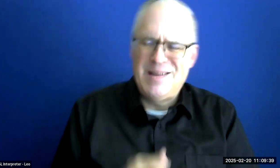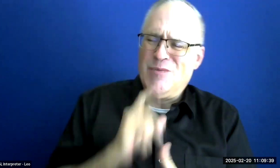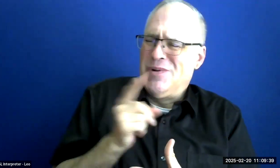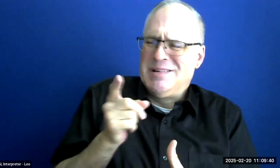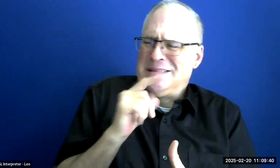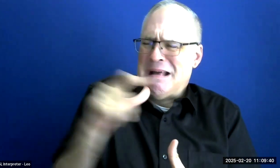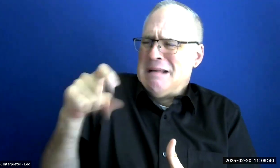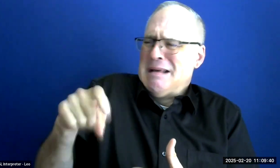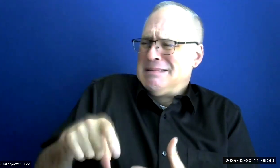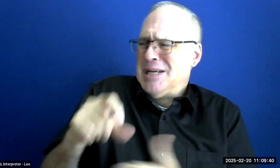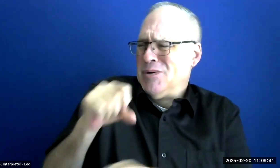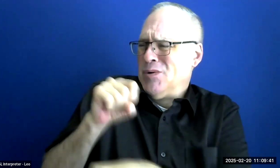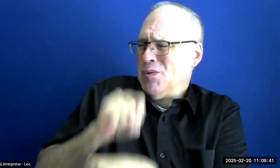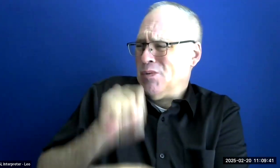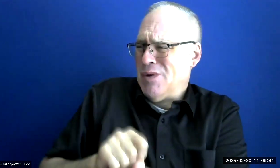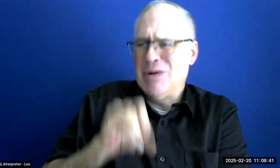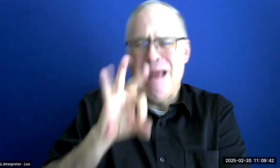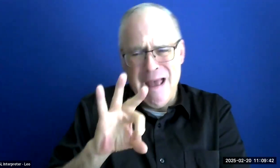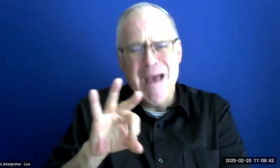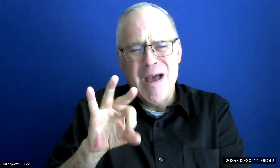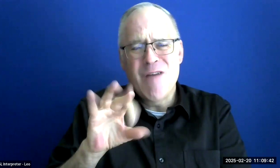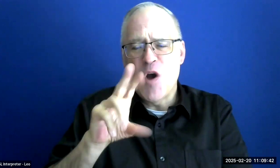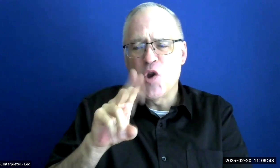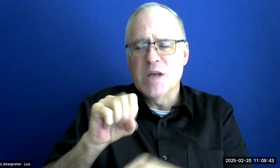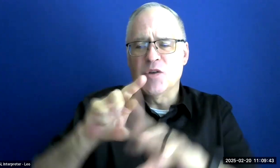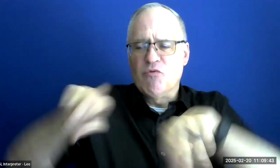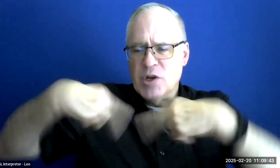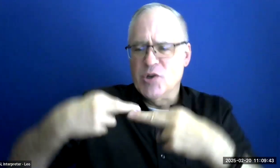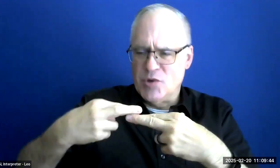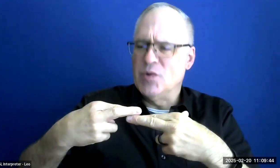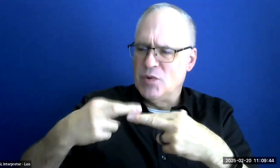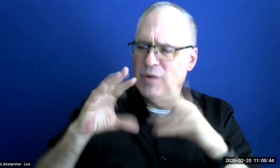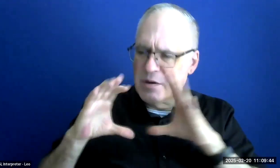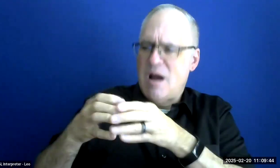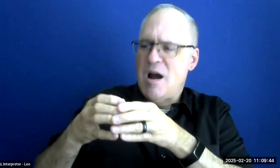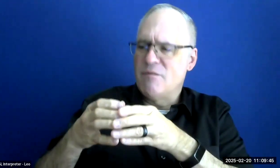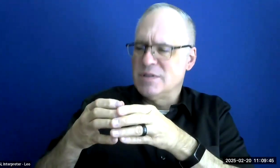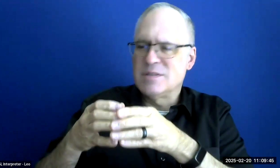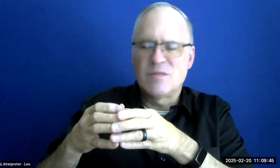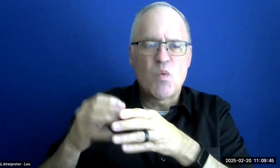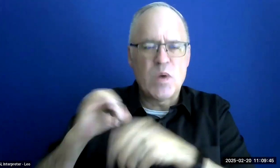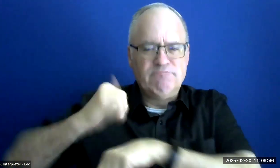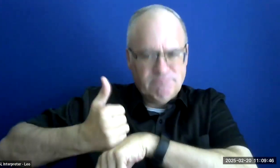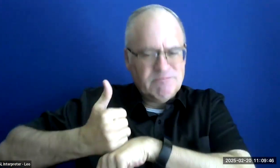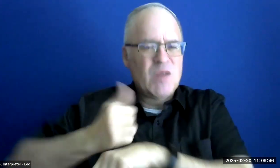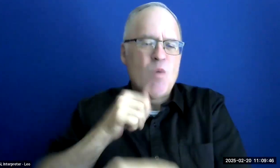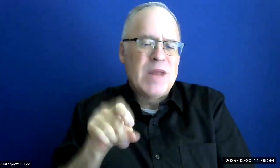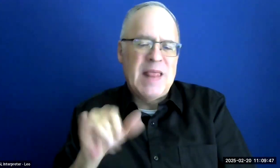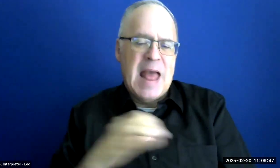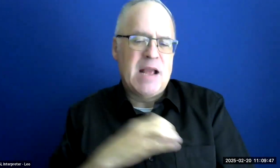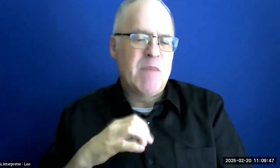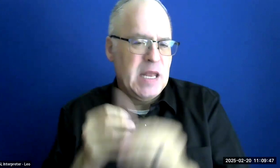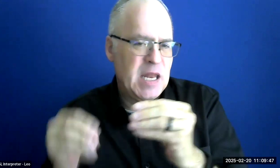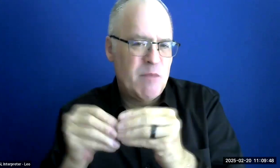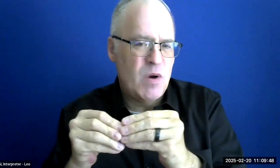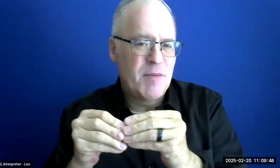unnecessary once a U.S. Regional Conference is formed. Bottom line, the goal of regionalization is